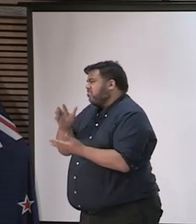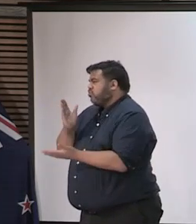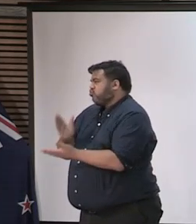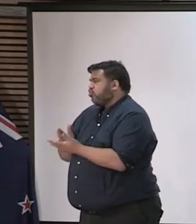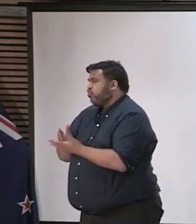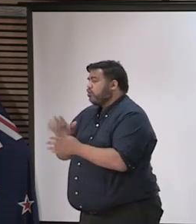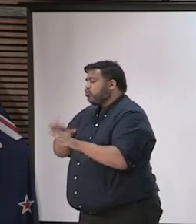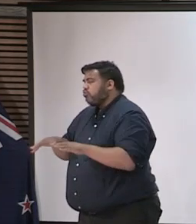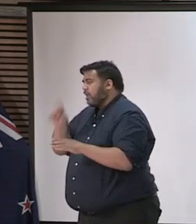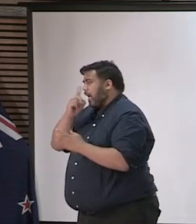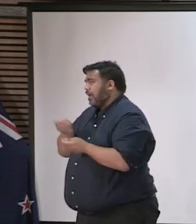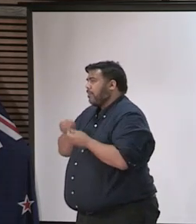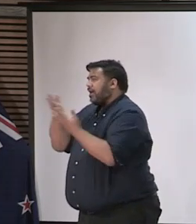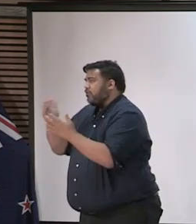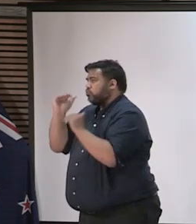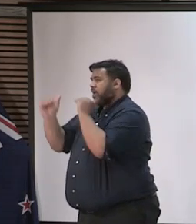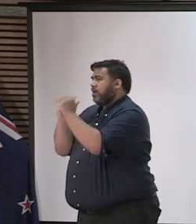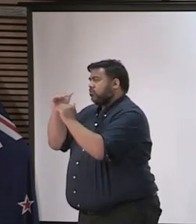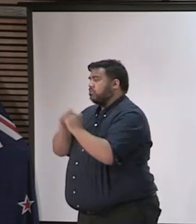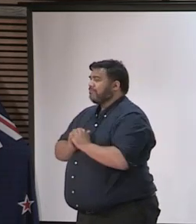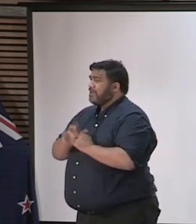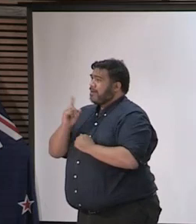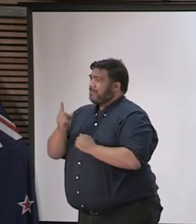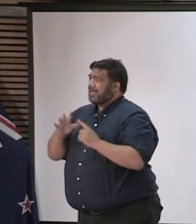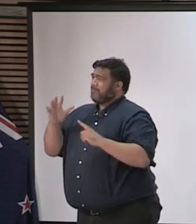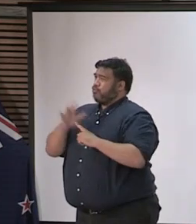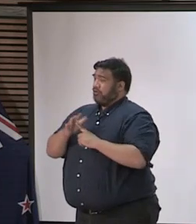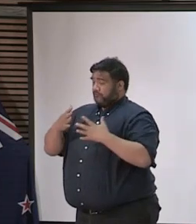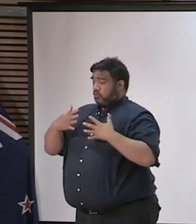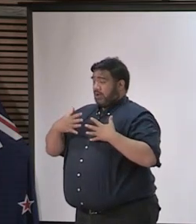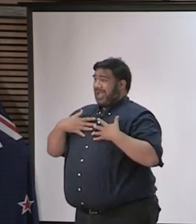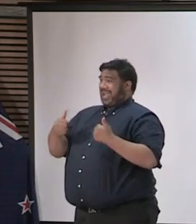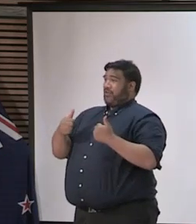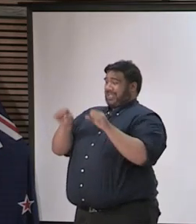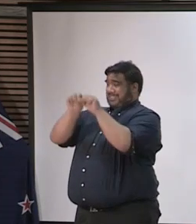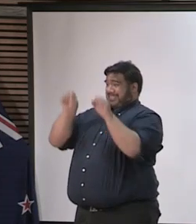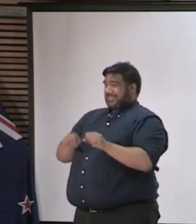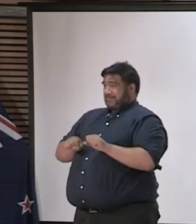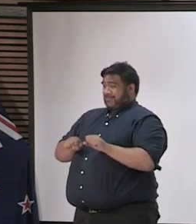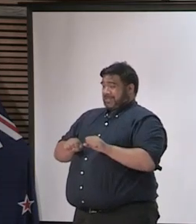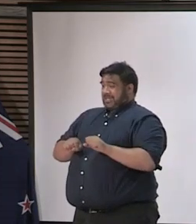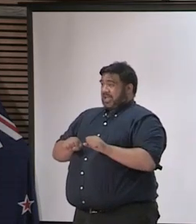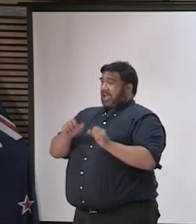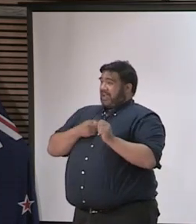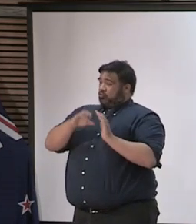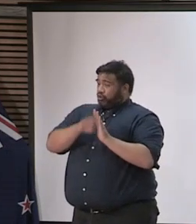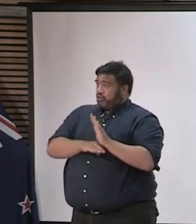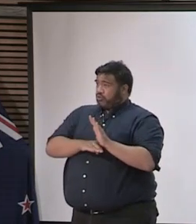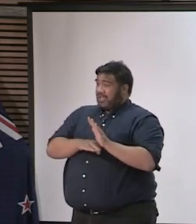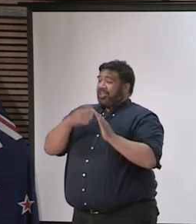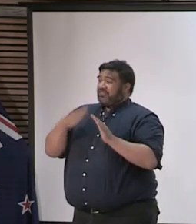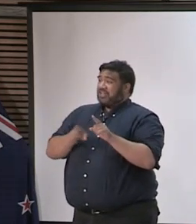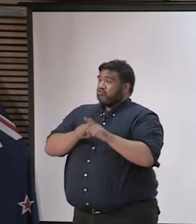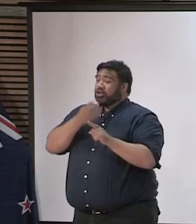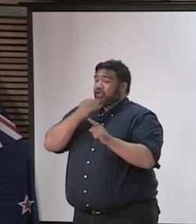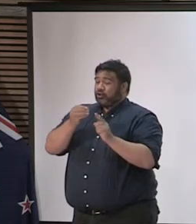the fundamentals of public health and how it's being applied in the education setting are the same as what we're advising